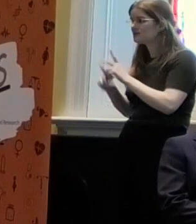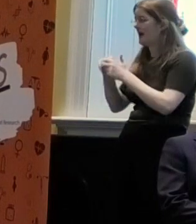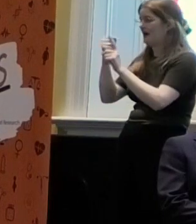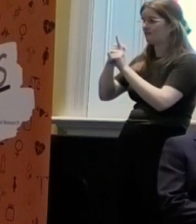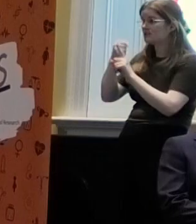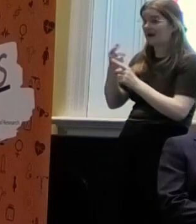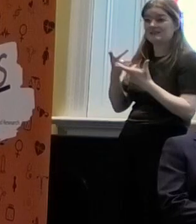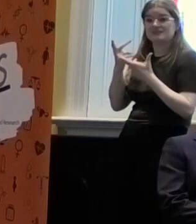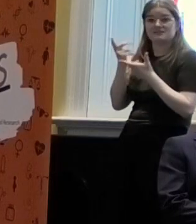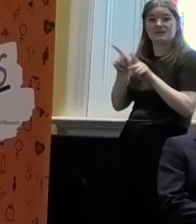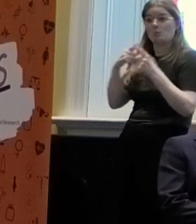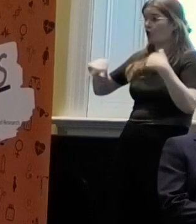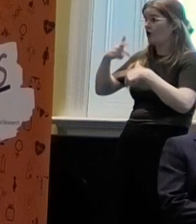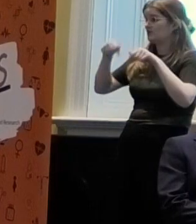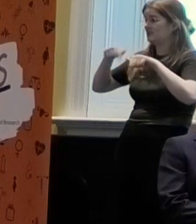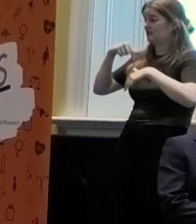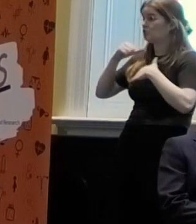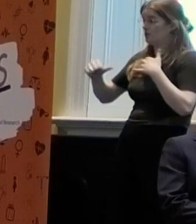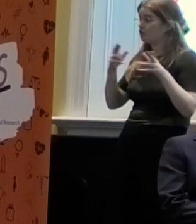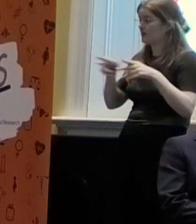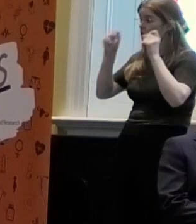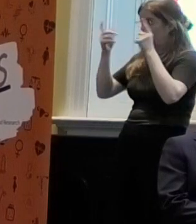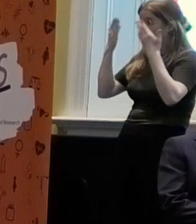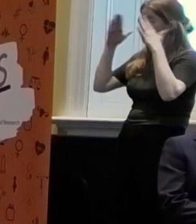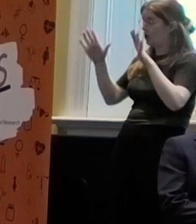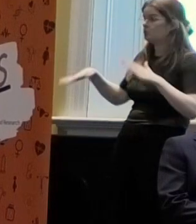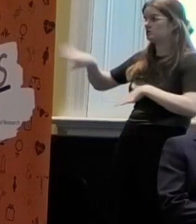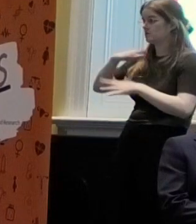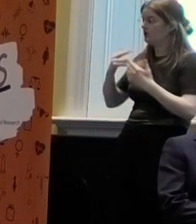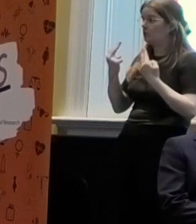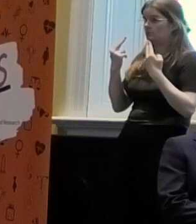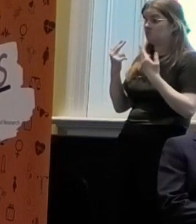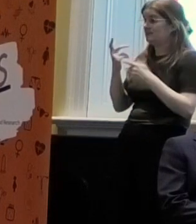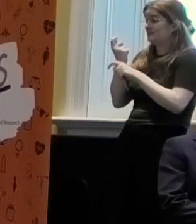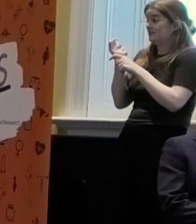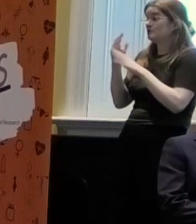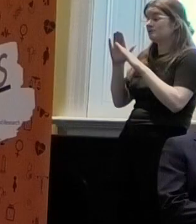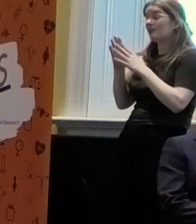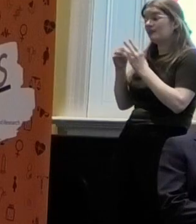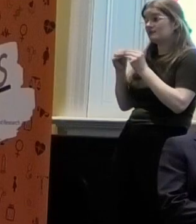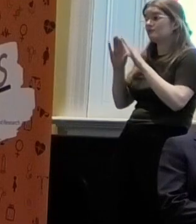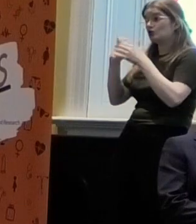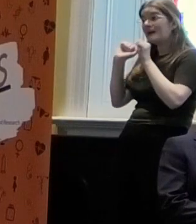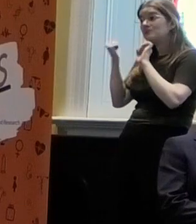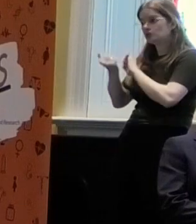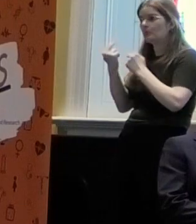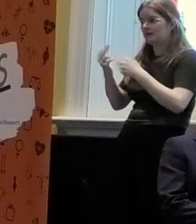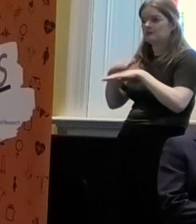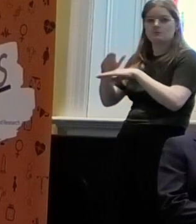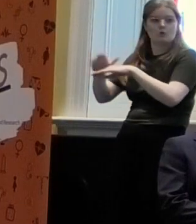even the fact that we're sitting here today having this conversation, I think, shows how much times have changed, hopefully, but that there's still so much more to